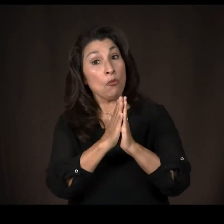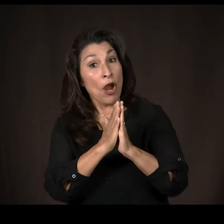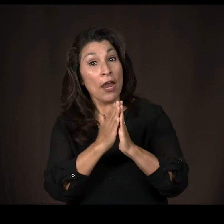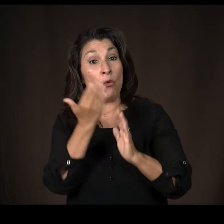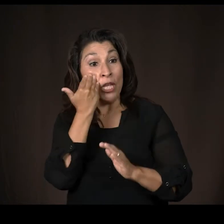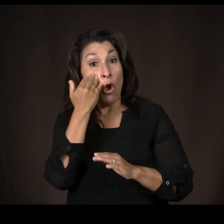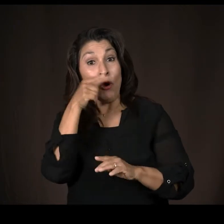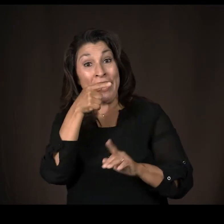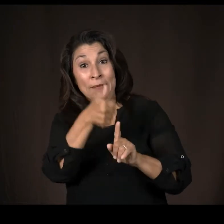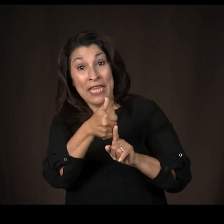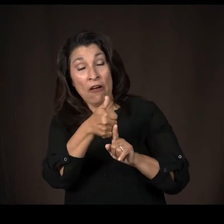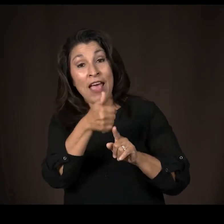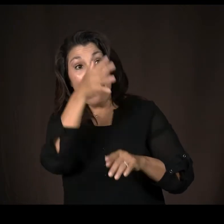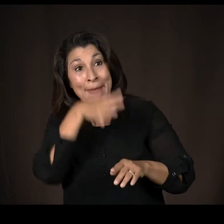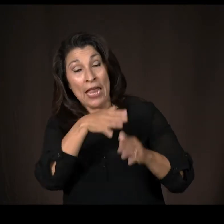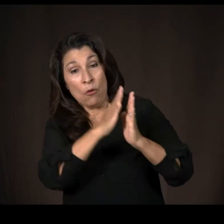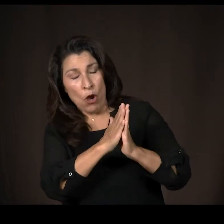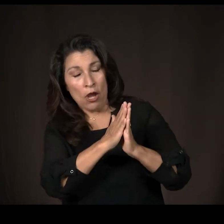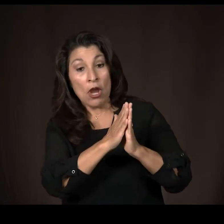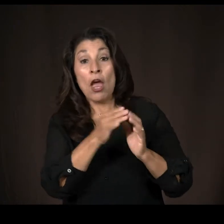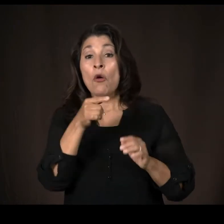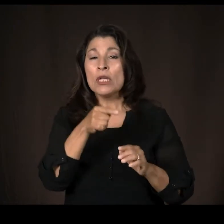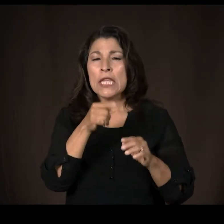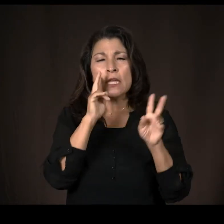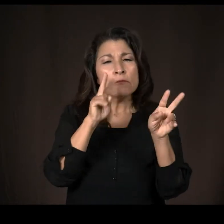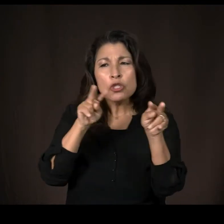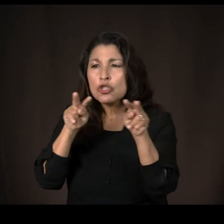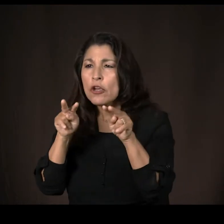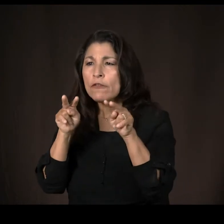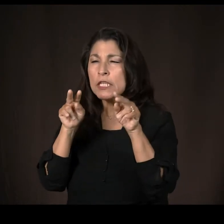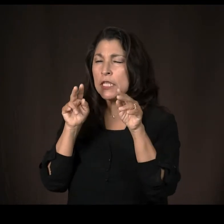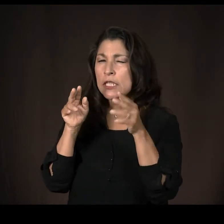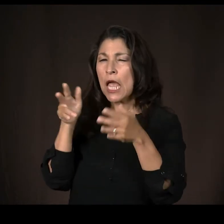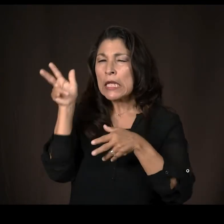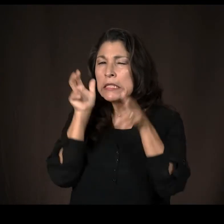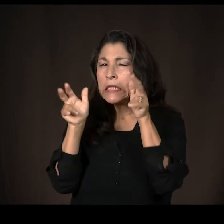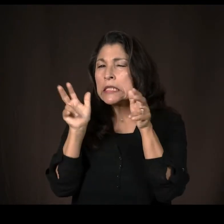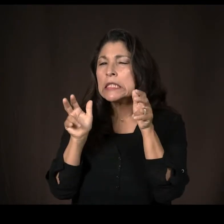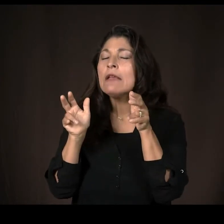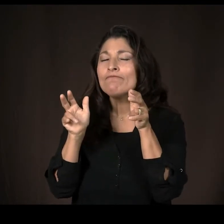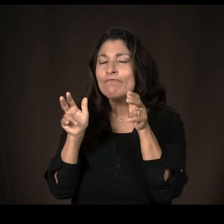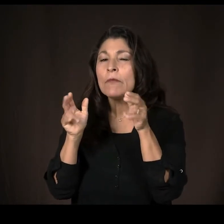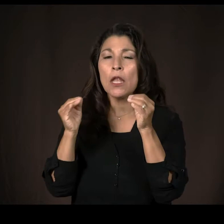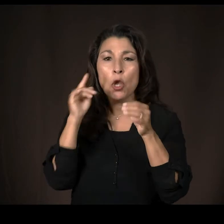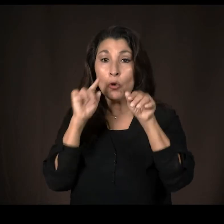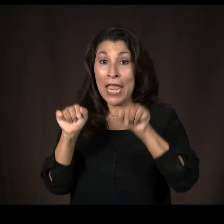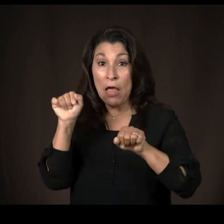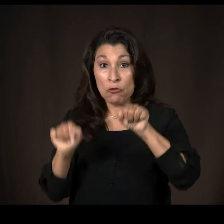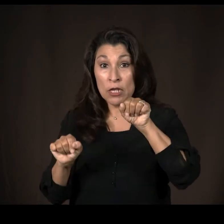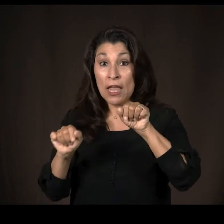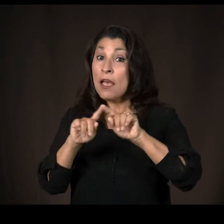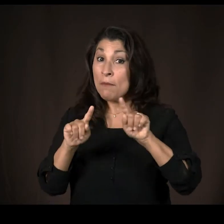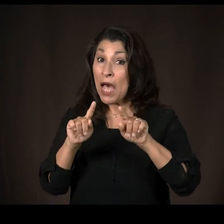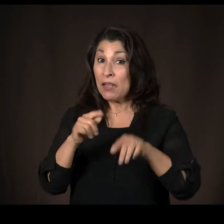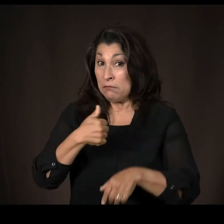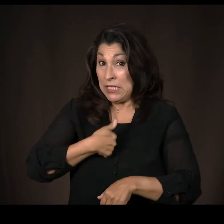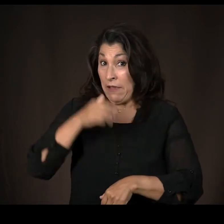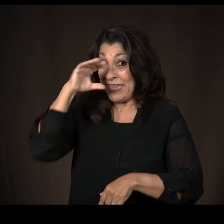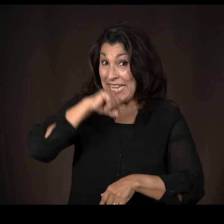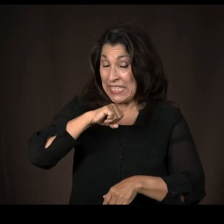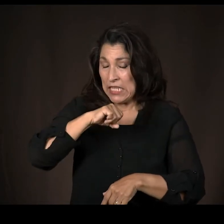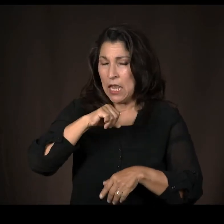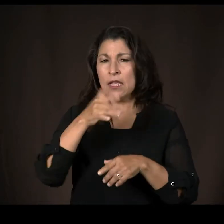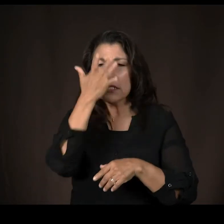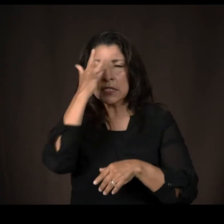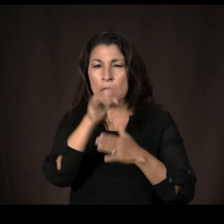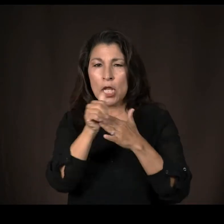prayer. Was he watching and observing and listening and learning? No doubt. But I'm guessing that as a